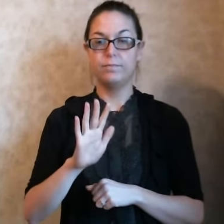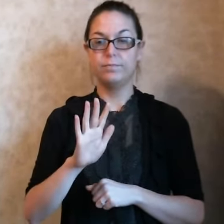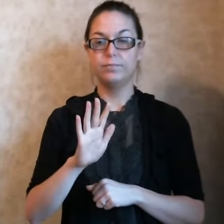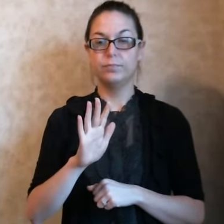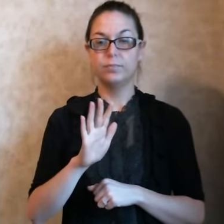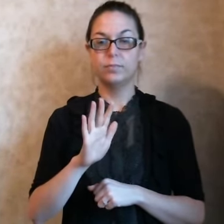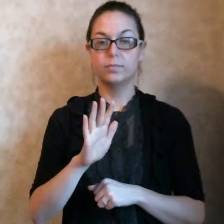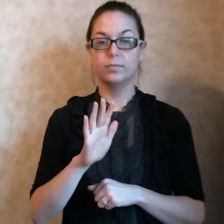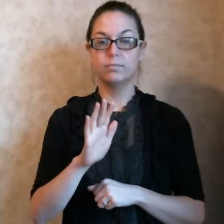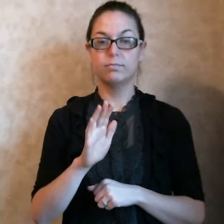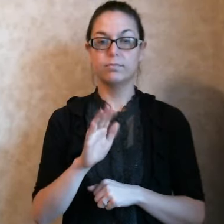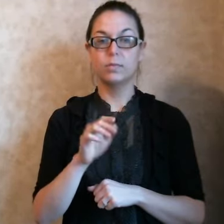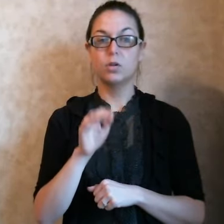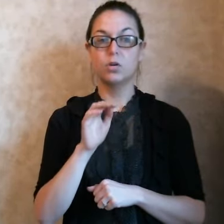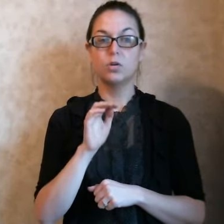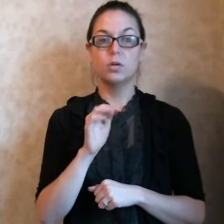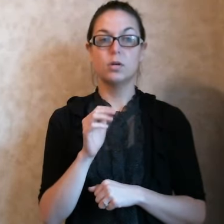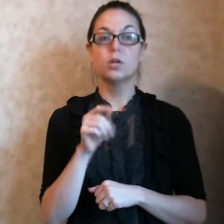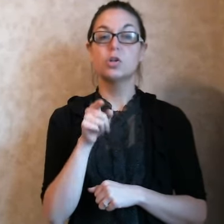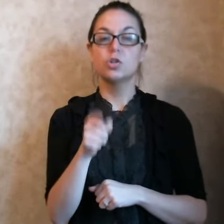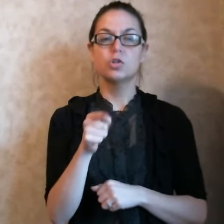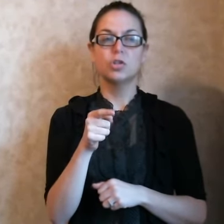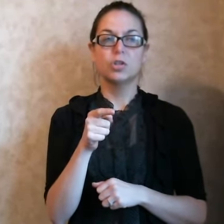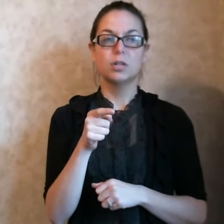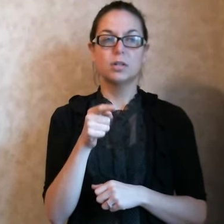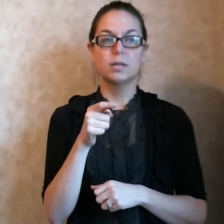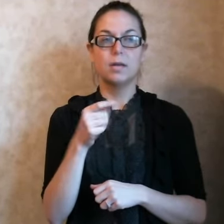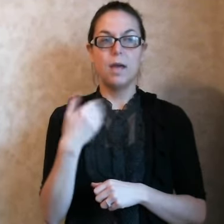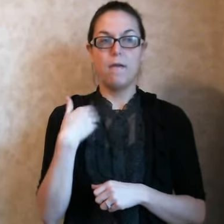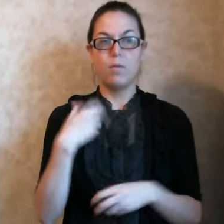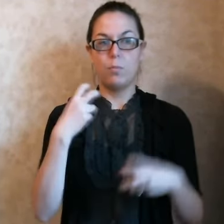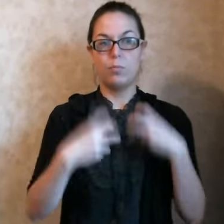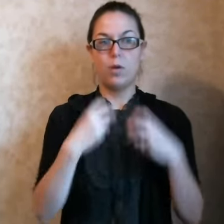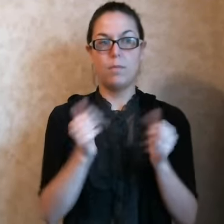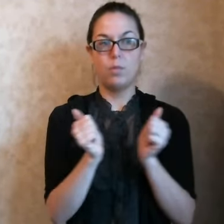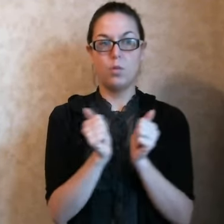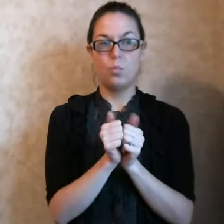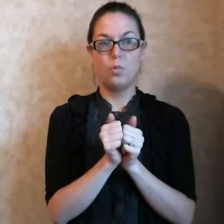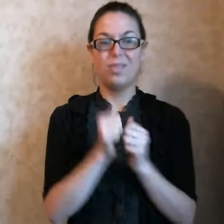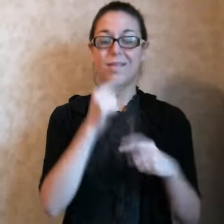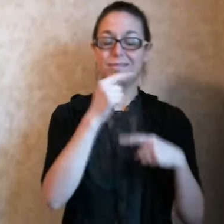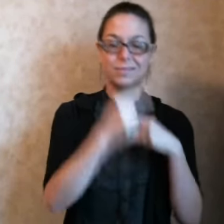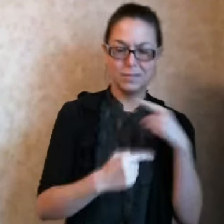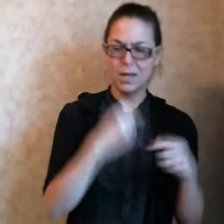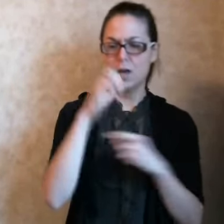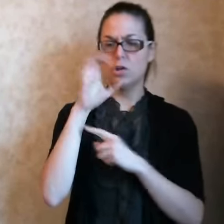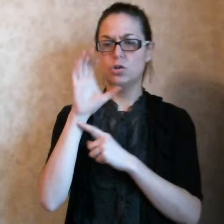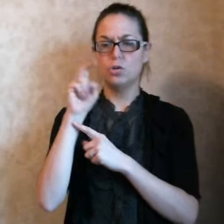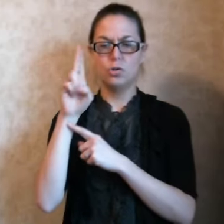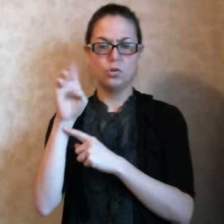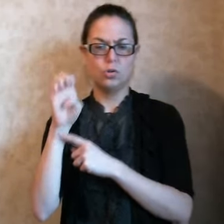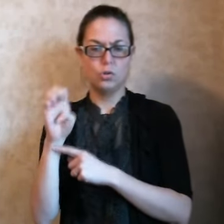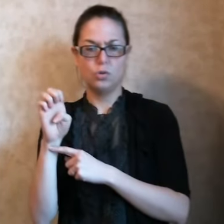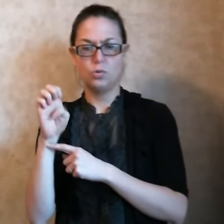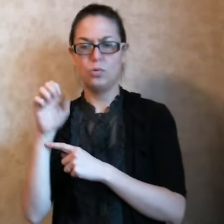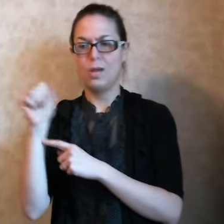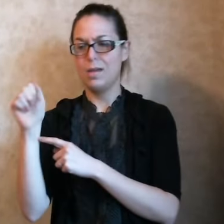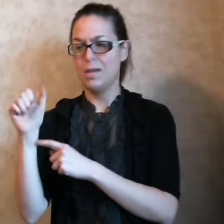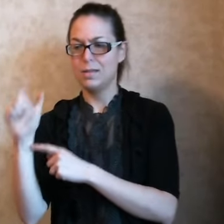should use cueing only, ASL only, or a combination of both. So it was cool to get all